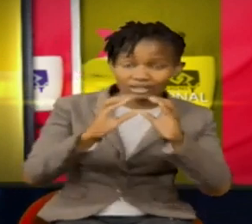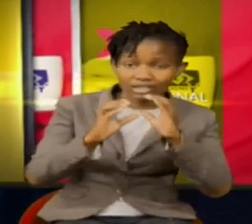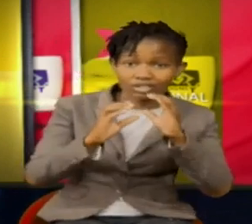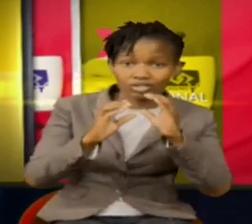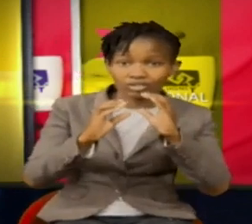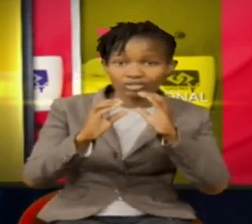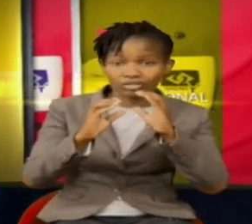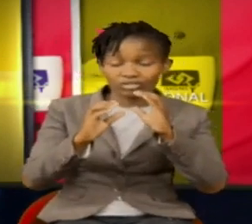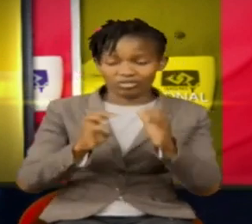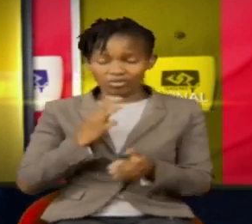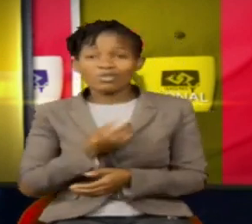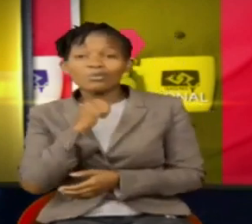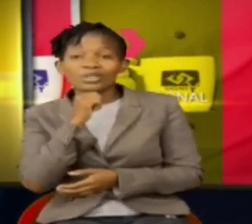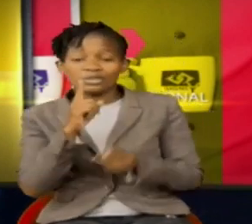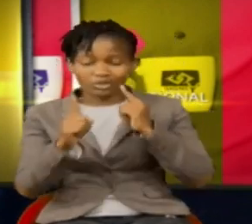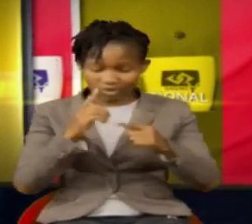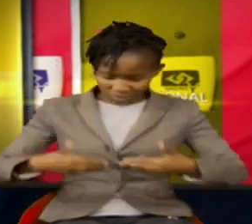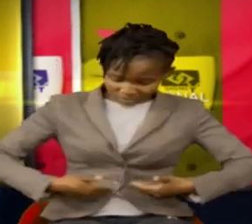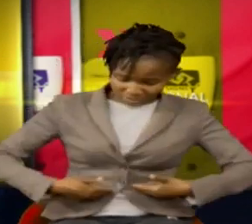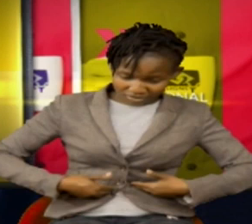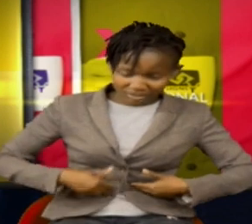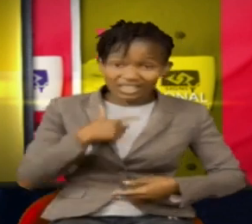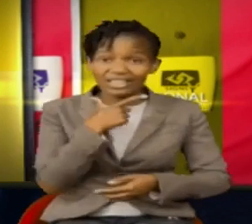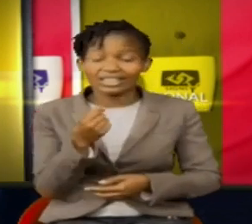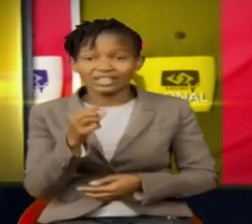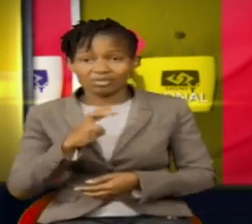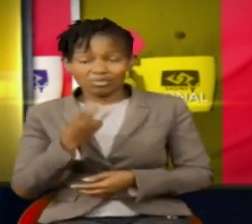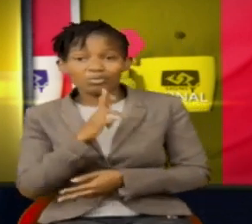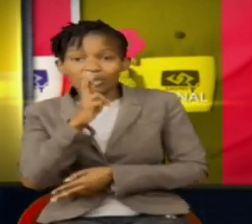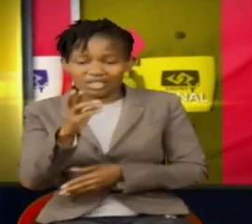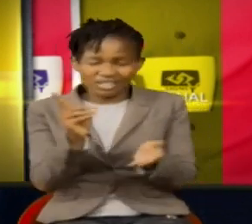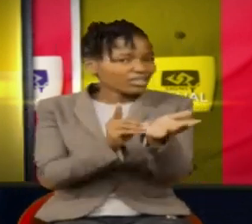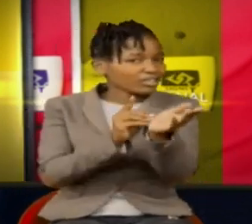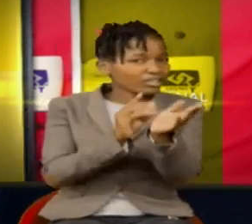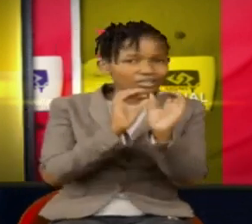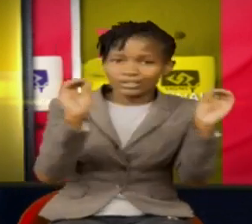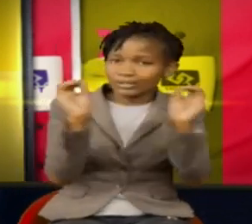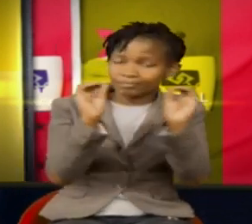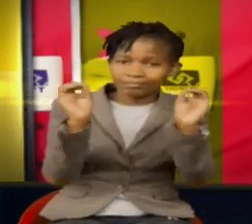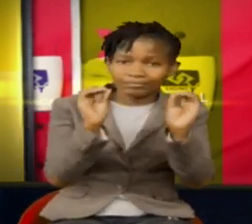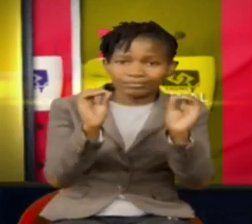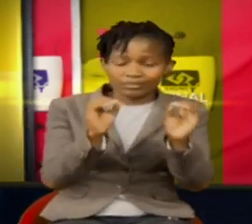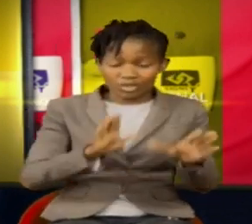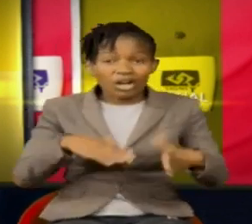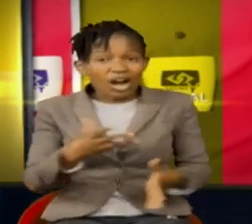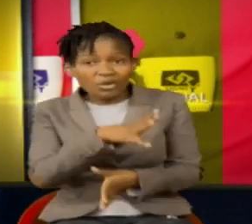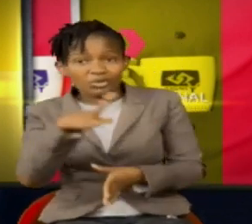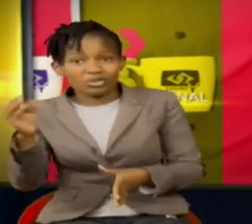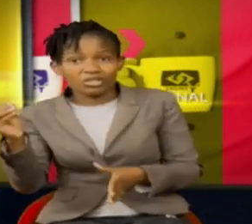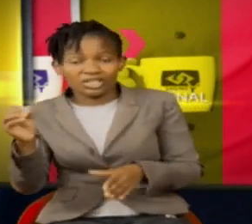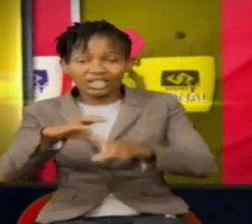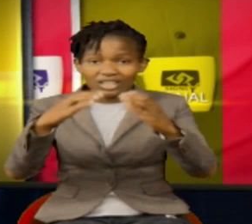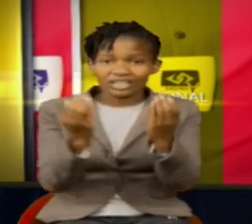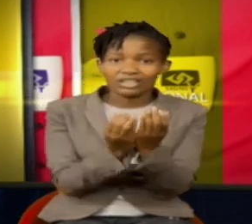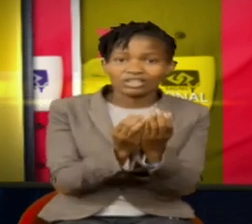this. Yes. We don't talk to the youth like we are the doctors. You know how you go and a lecturer talks to you and your